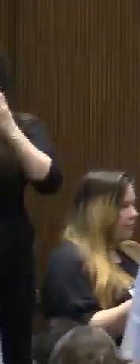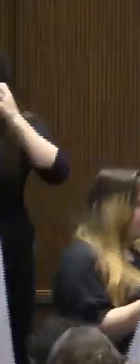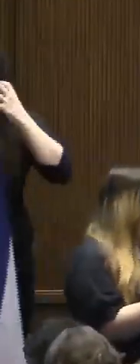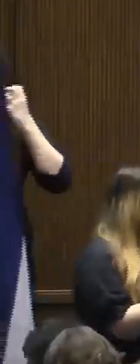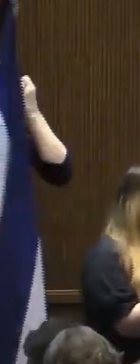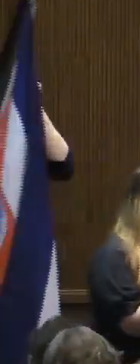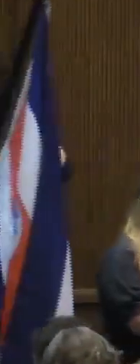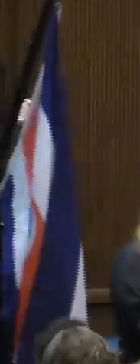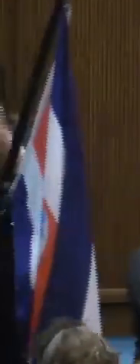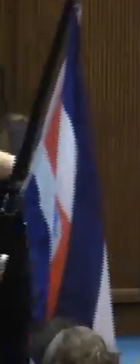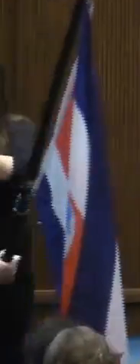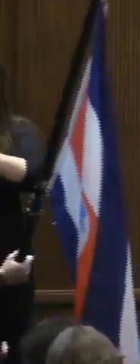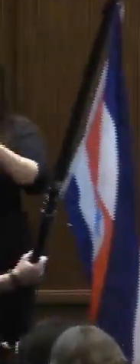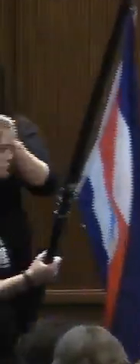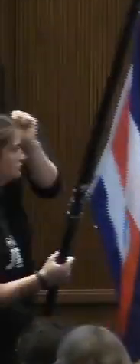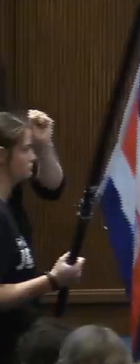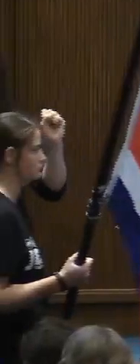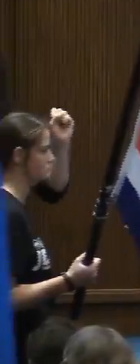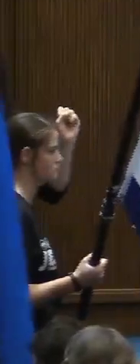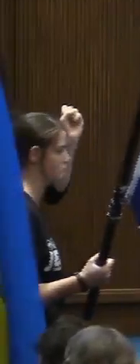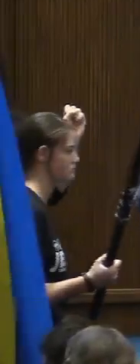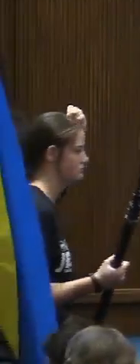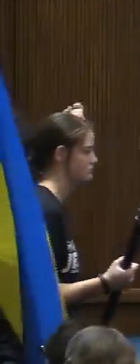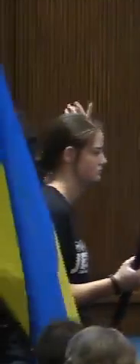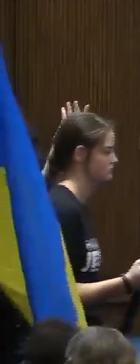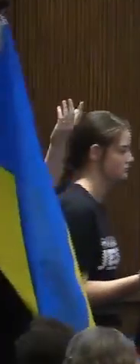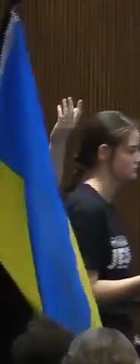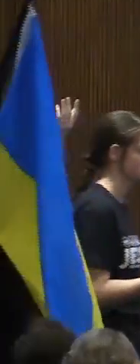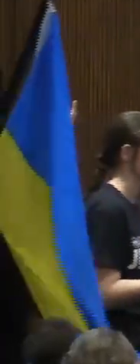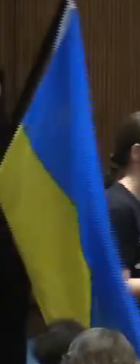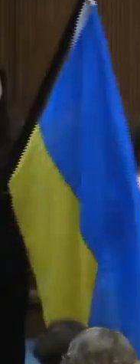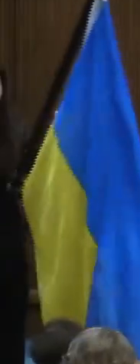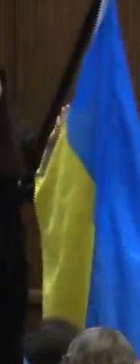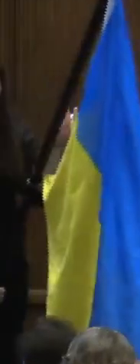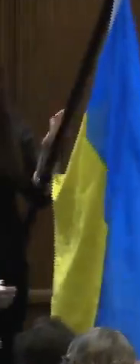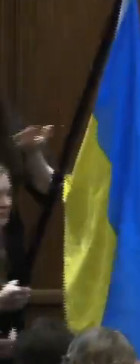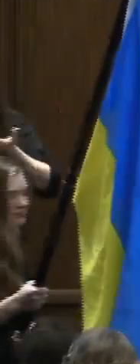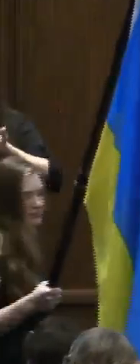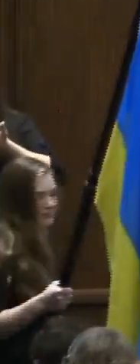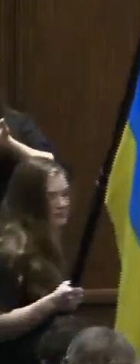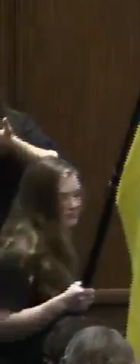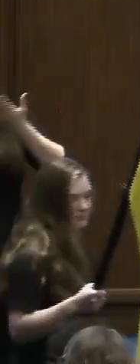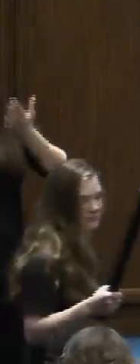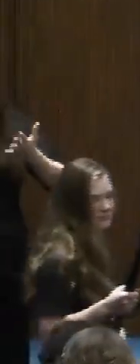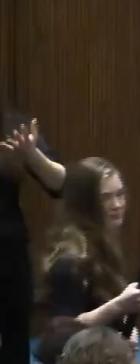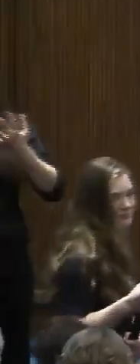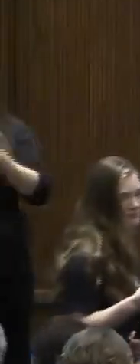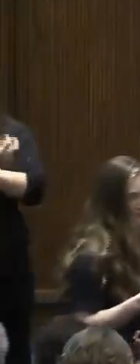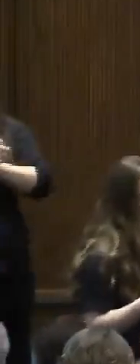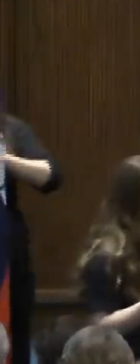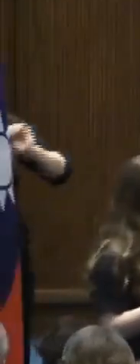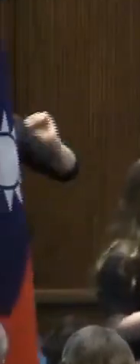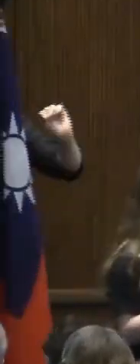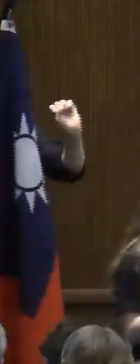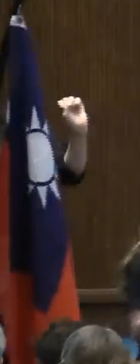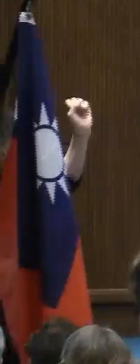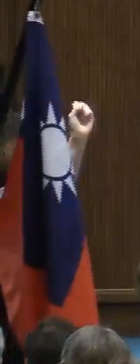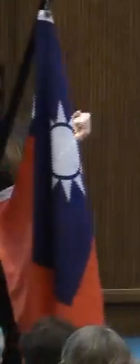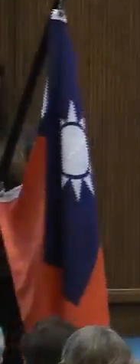He is mighty to save forever. Author of